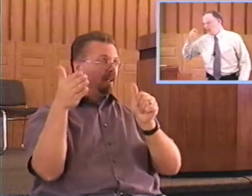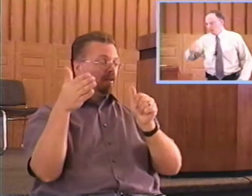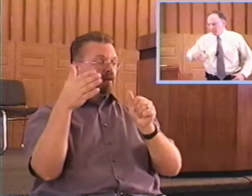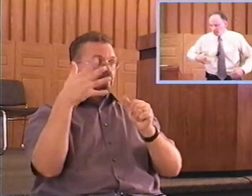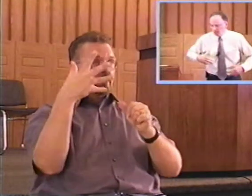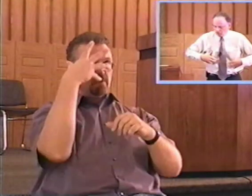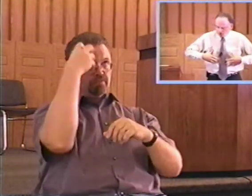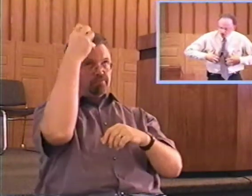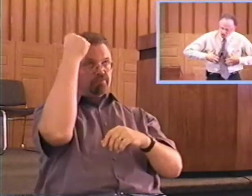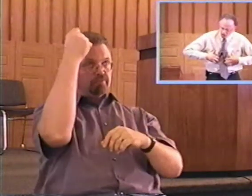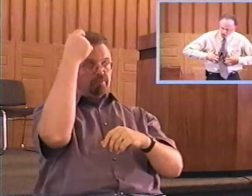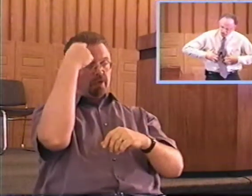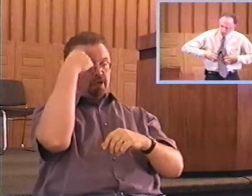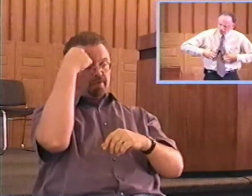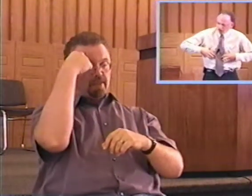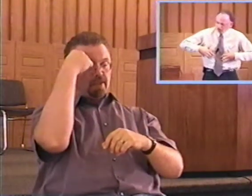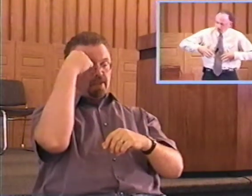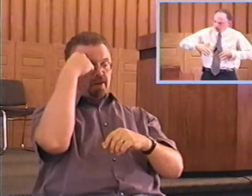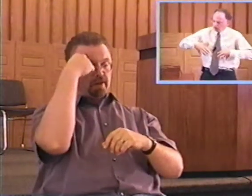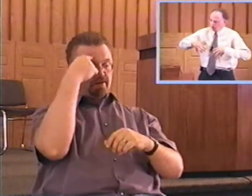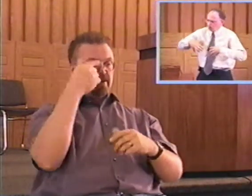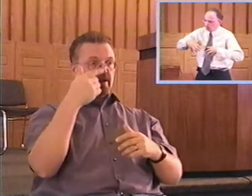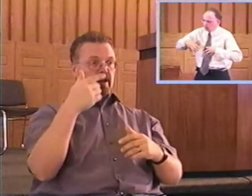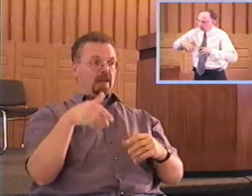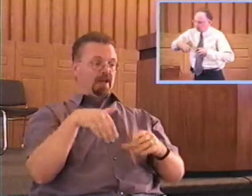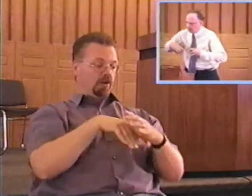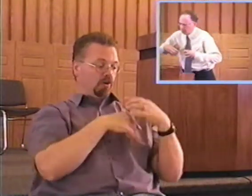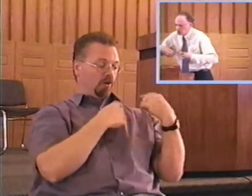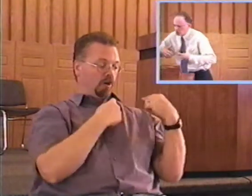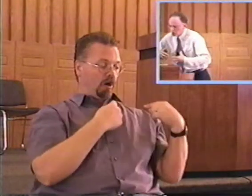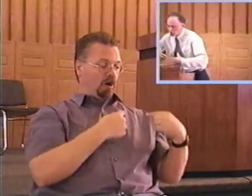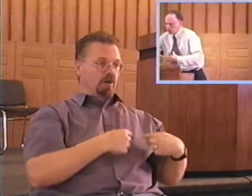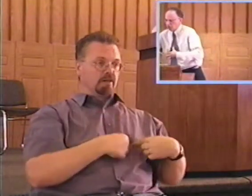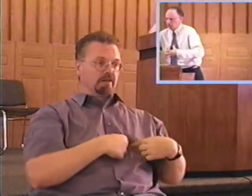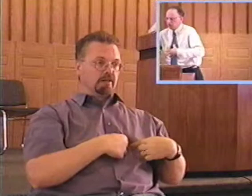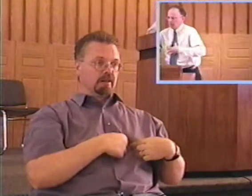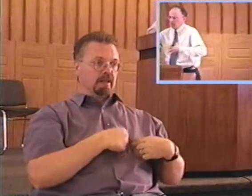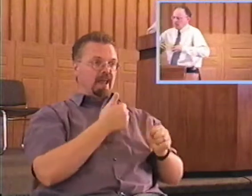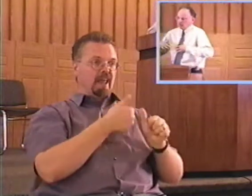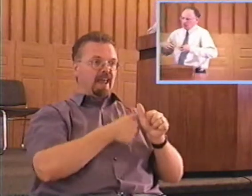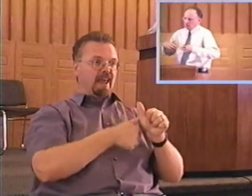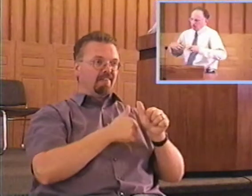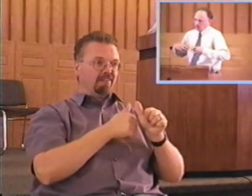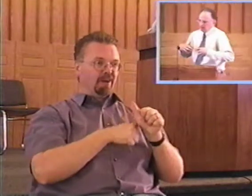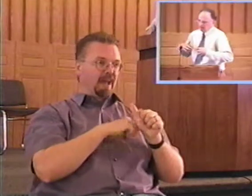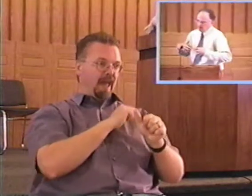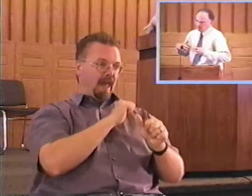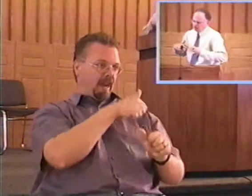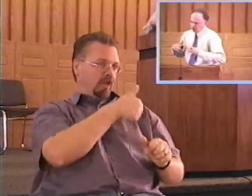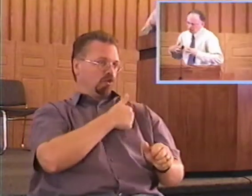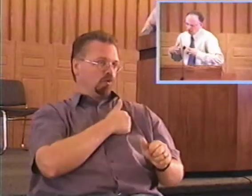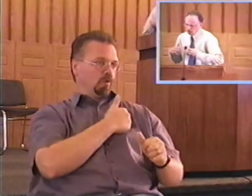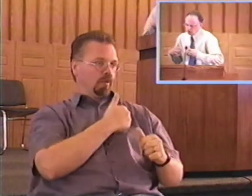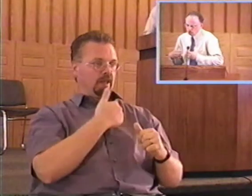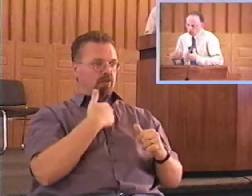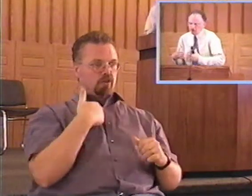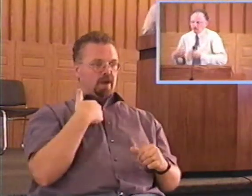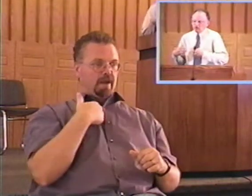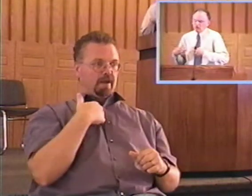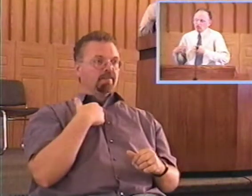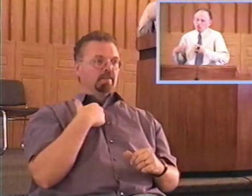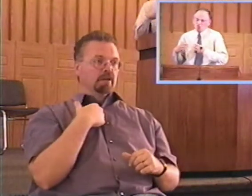have. Deep in our heart where God records every motive that we had, everything